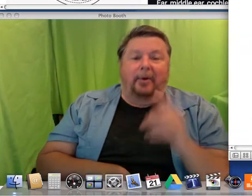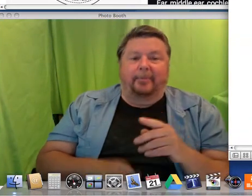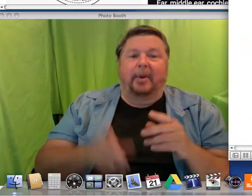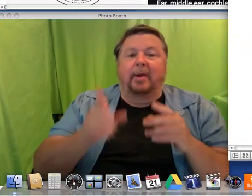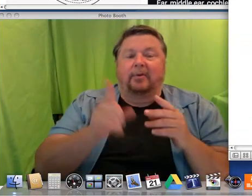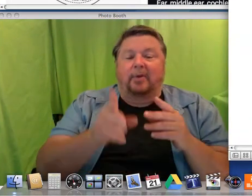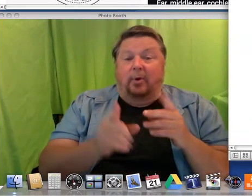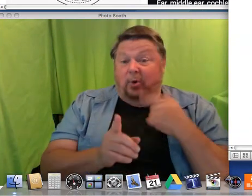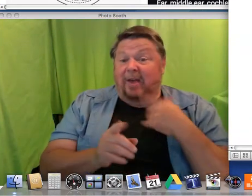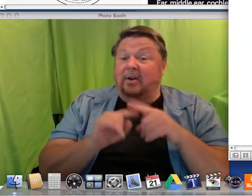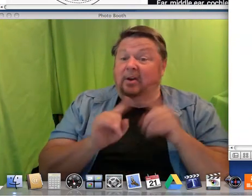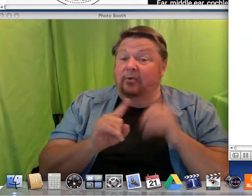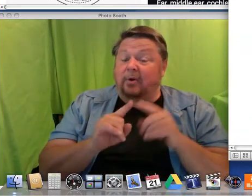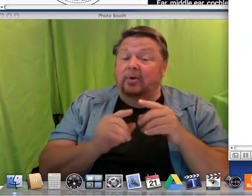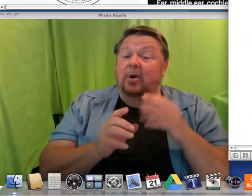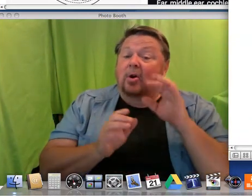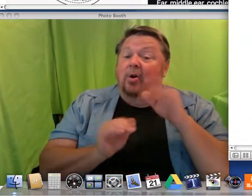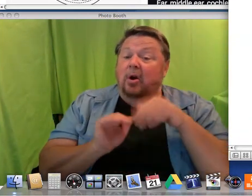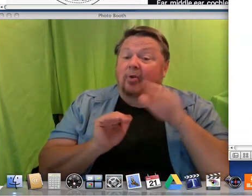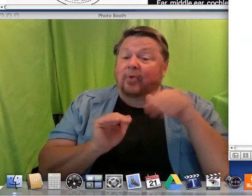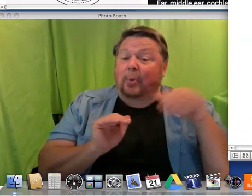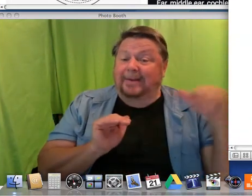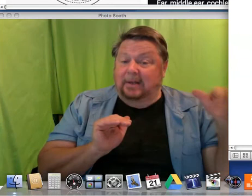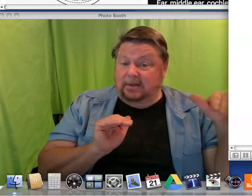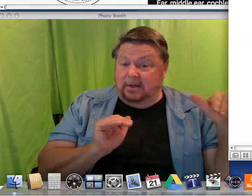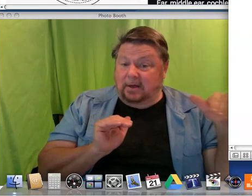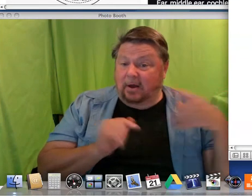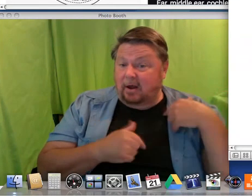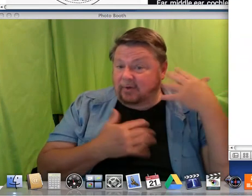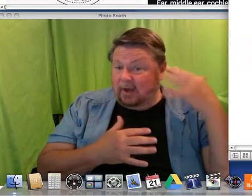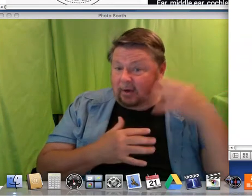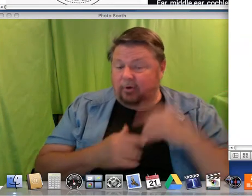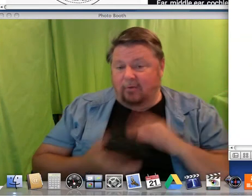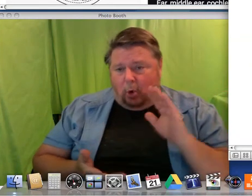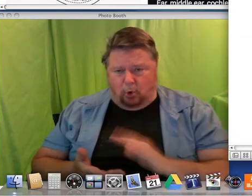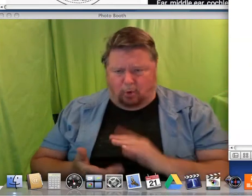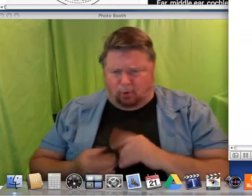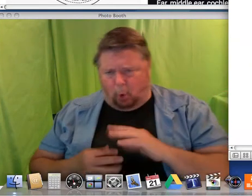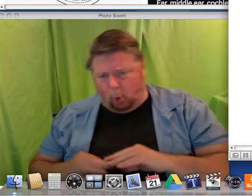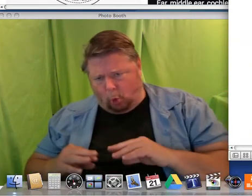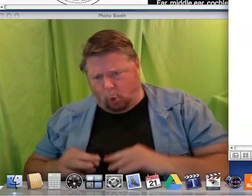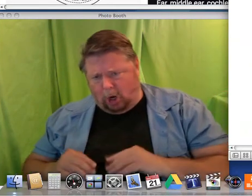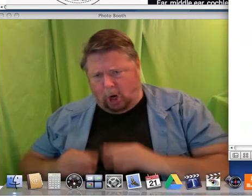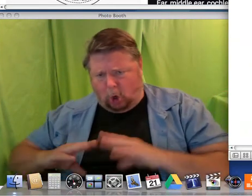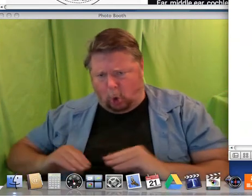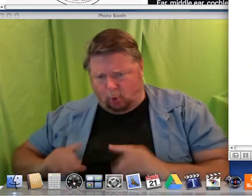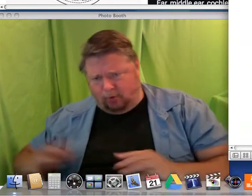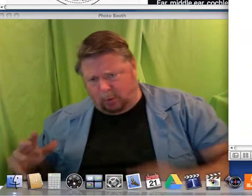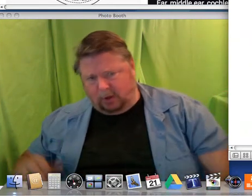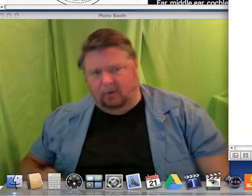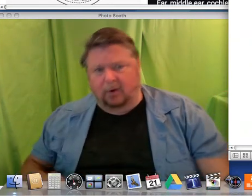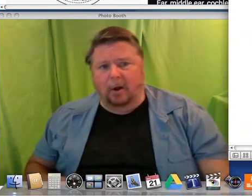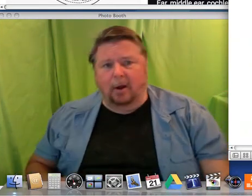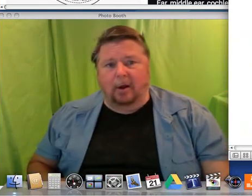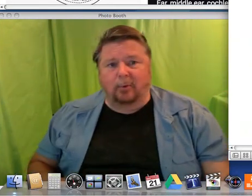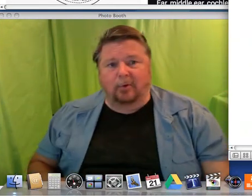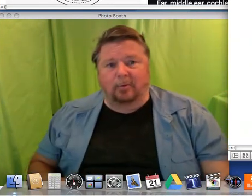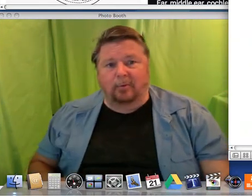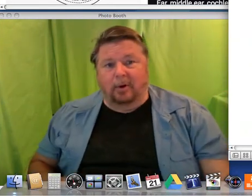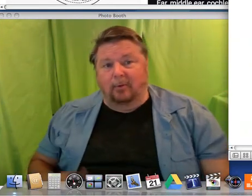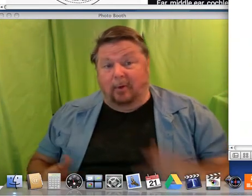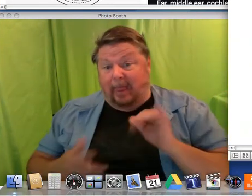Okay, so you have different frequencies of sound. You have your low frequencies,